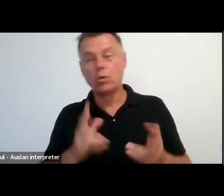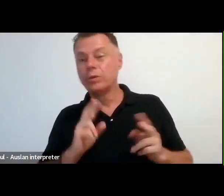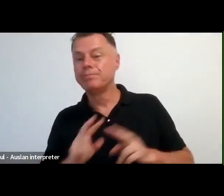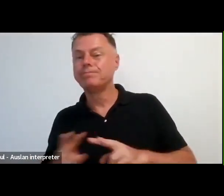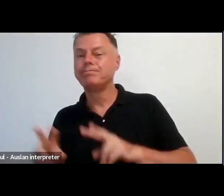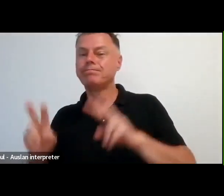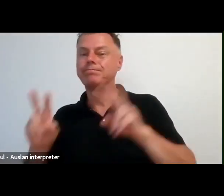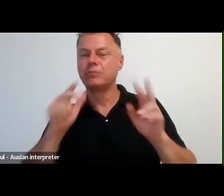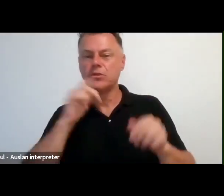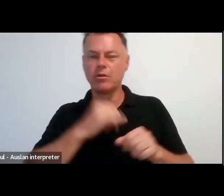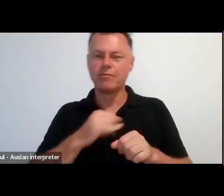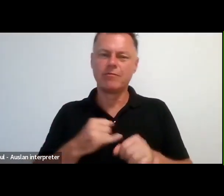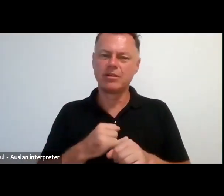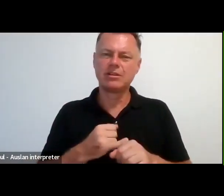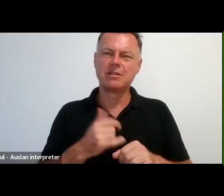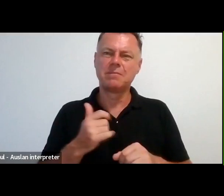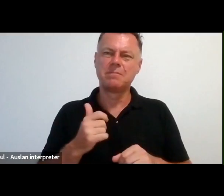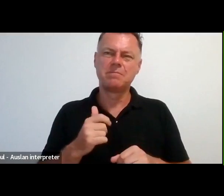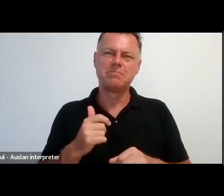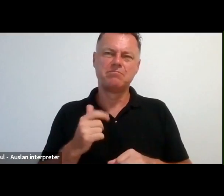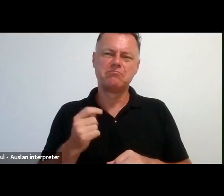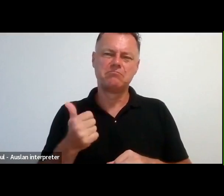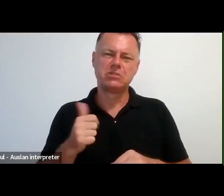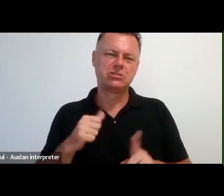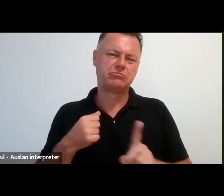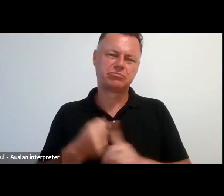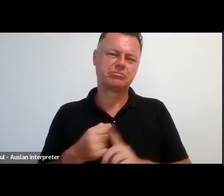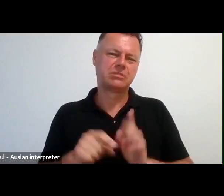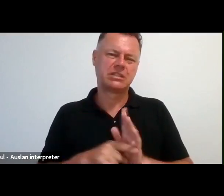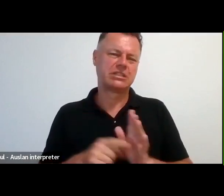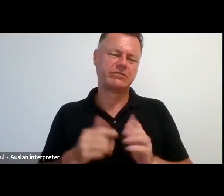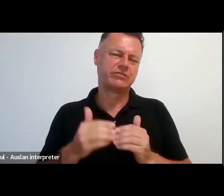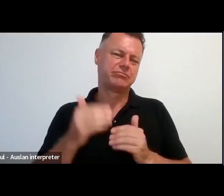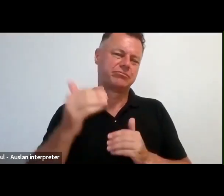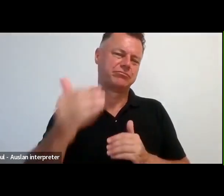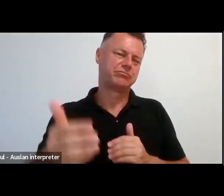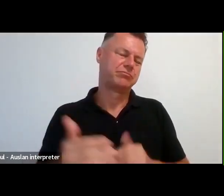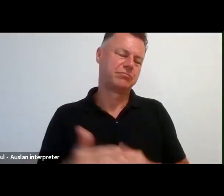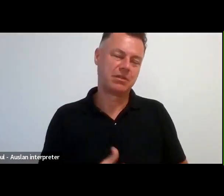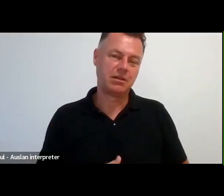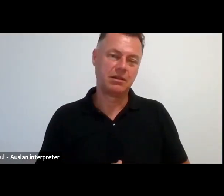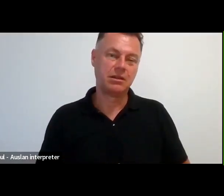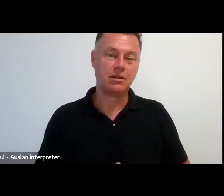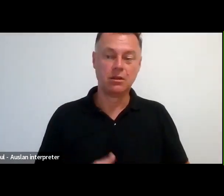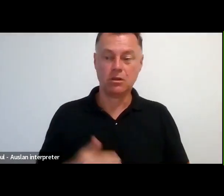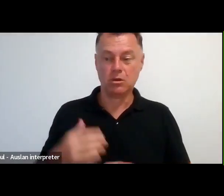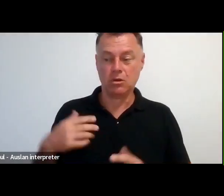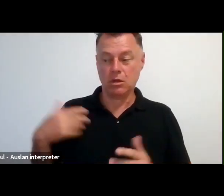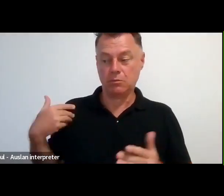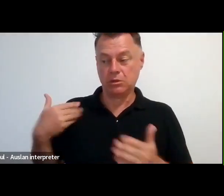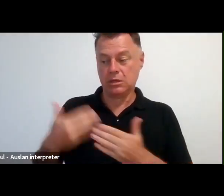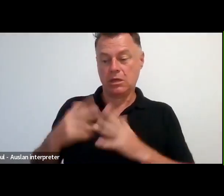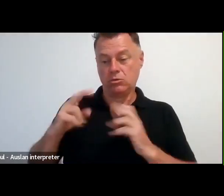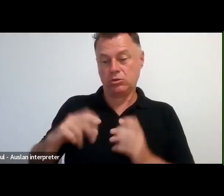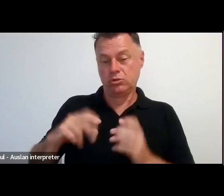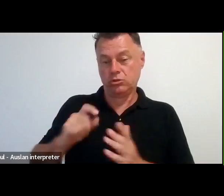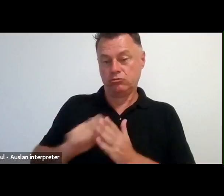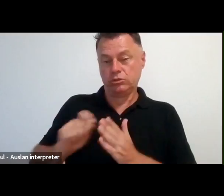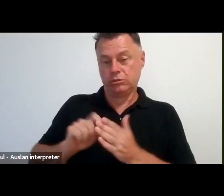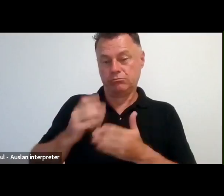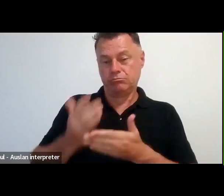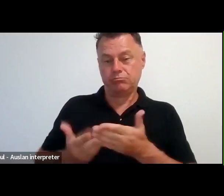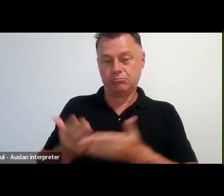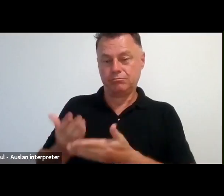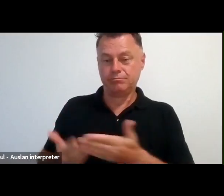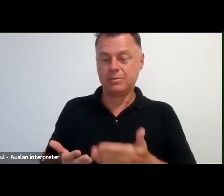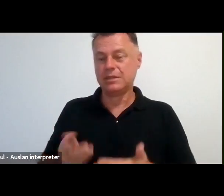very rare to have long-term effects of a vaccine, and there's certainly nothing to suggest that in the literature to date. We know that some people are concerned